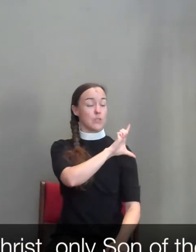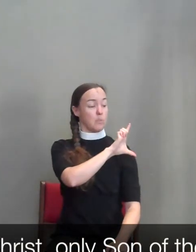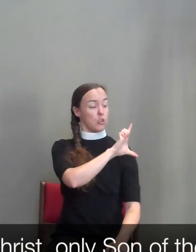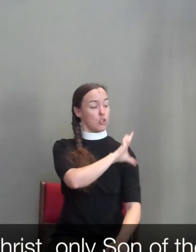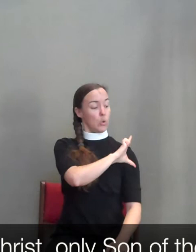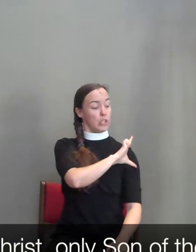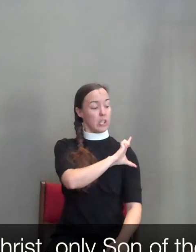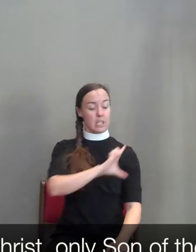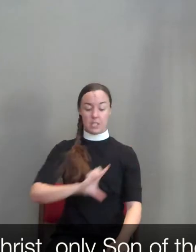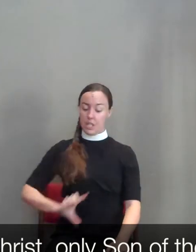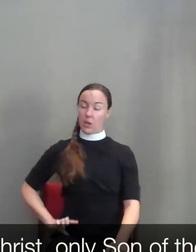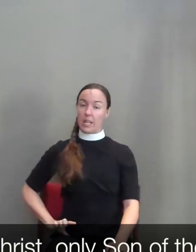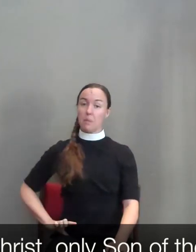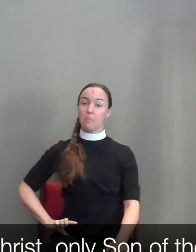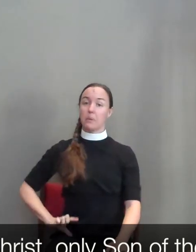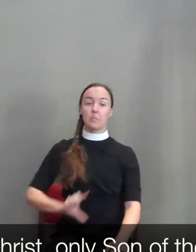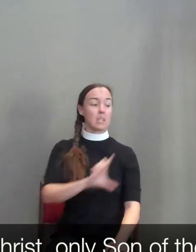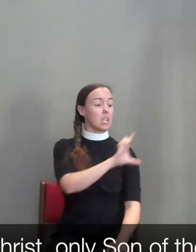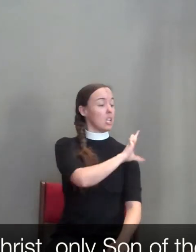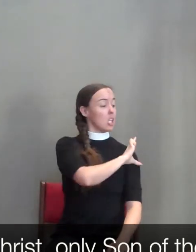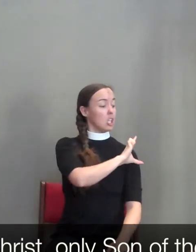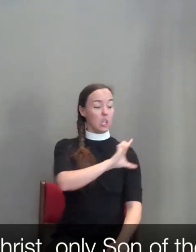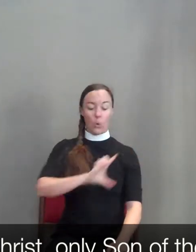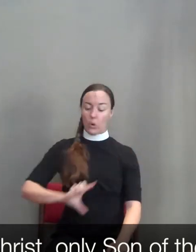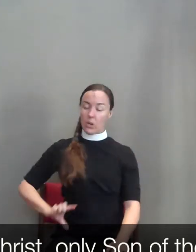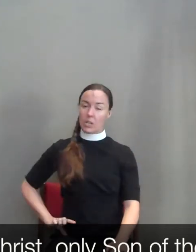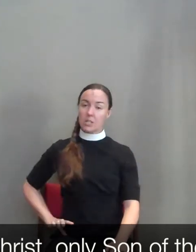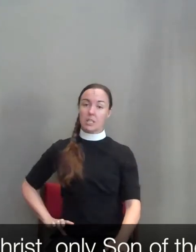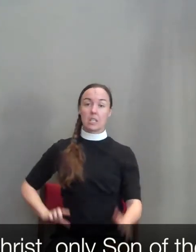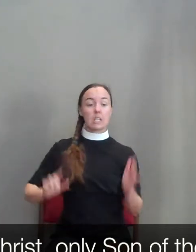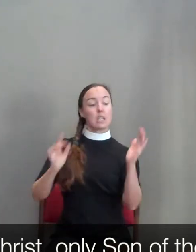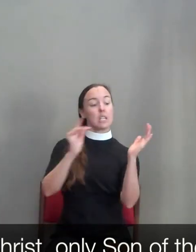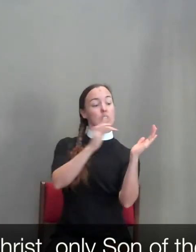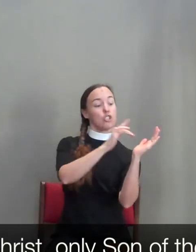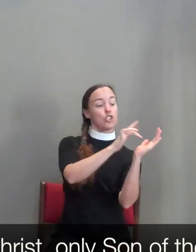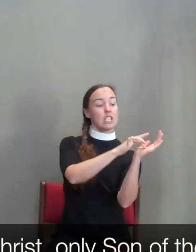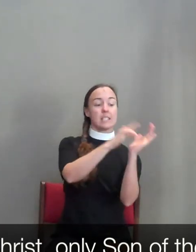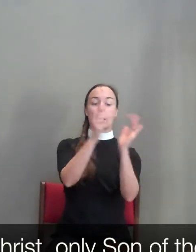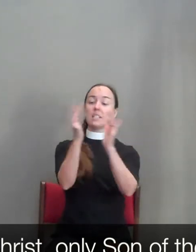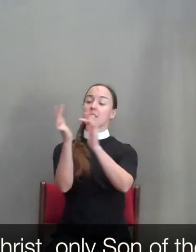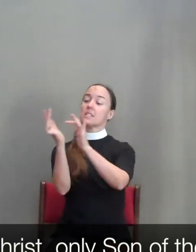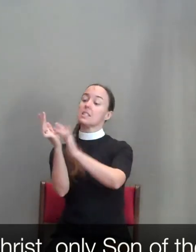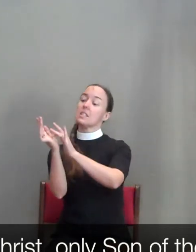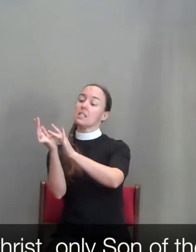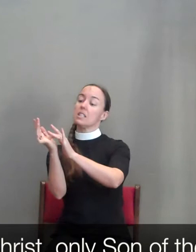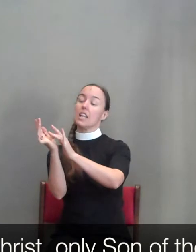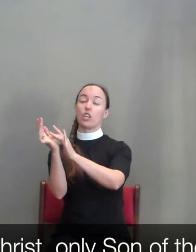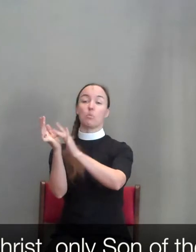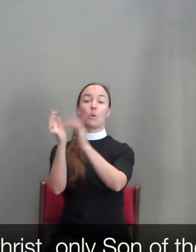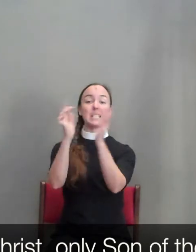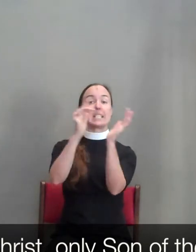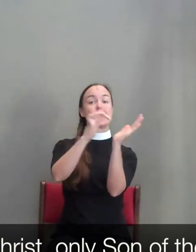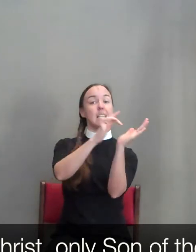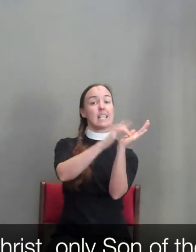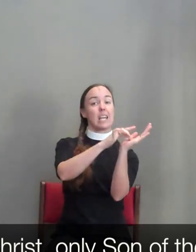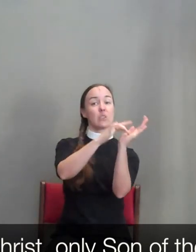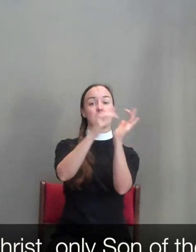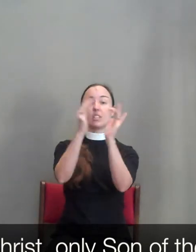From your shoulder to your hip. Lord Jesus, like you're pointing to the nails in